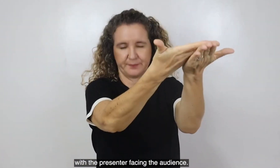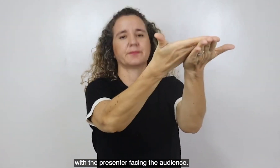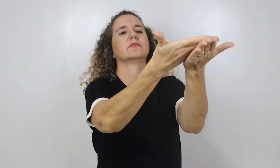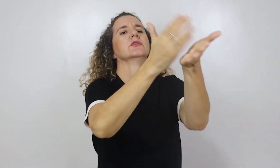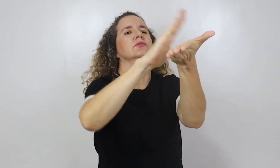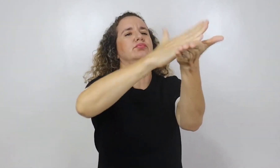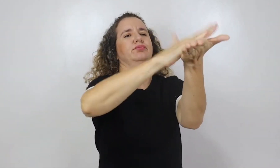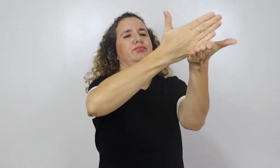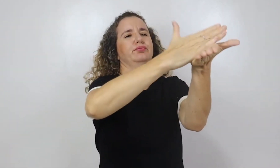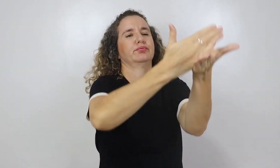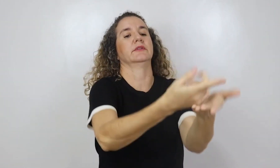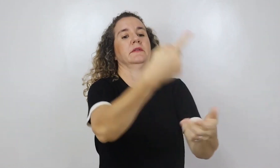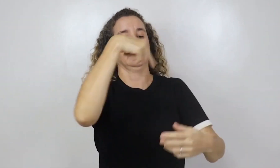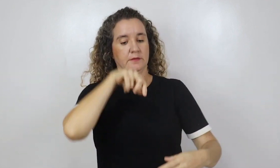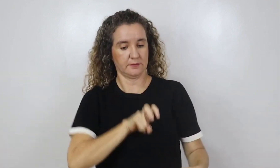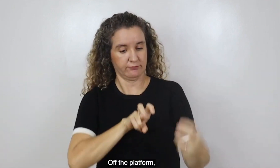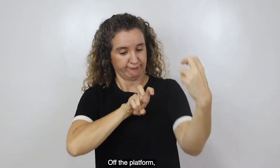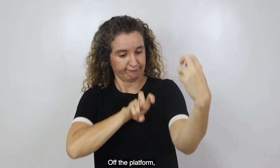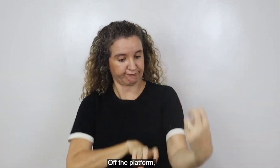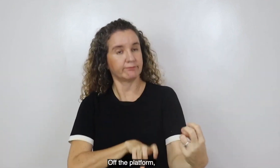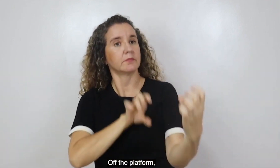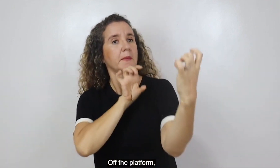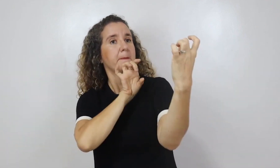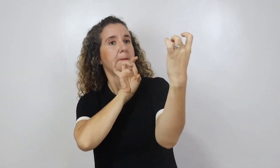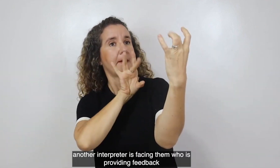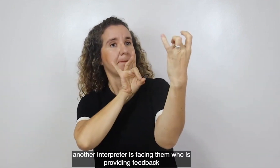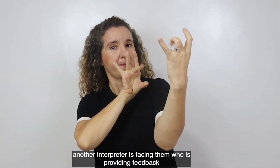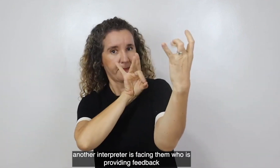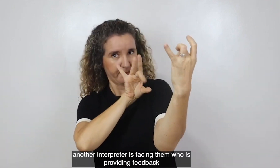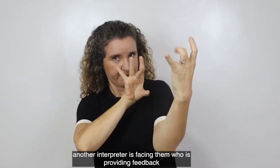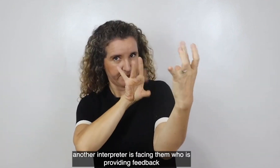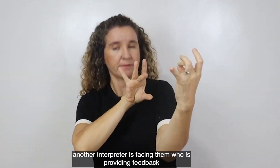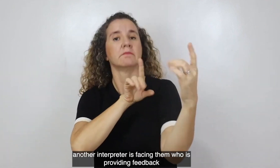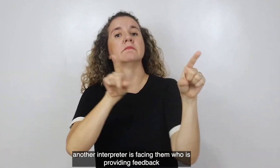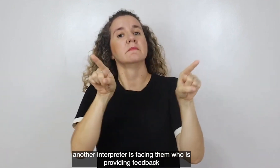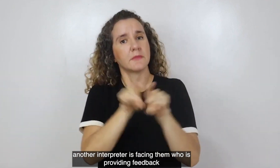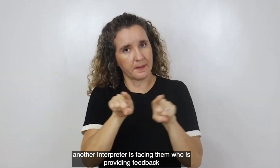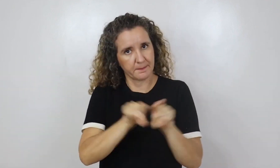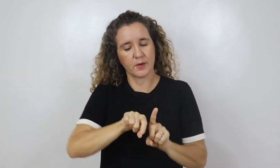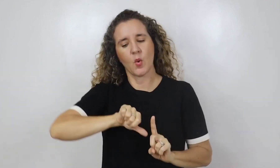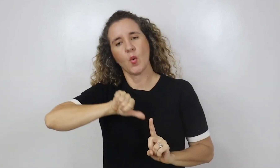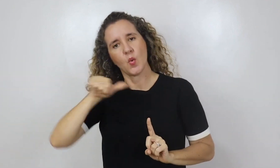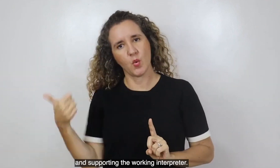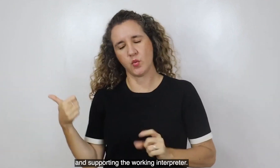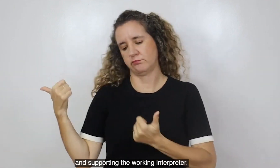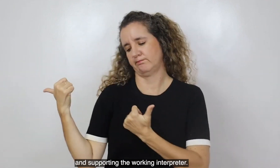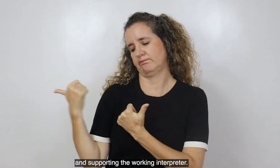Off the platform, another interpreter is facing them, who is providing feedback and supporting the working